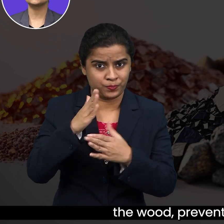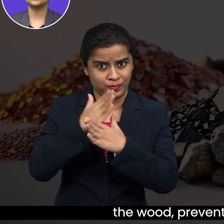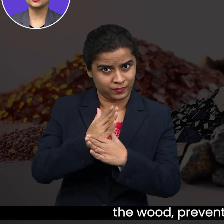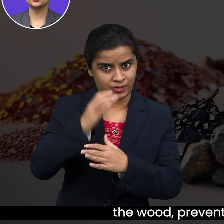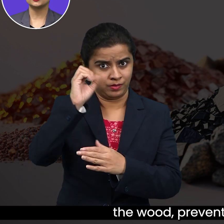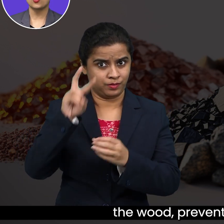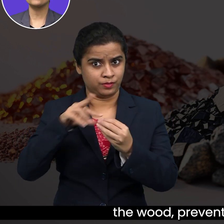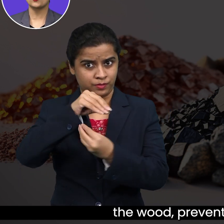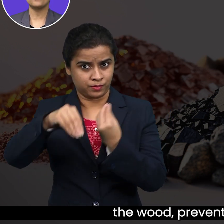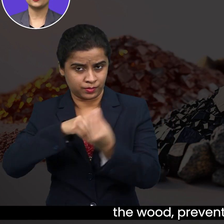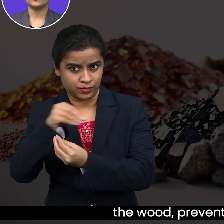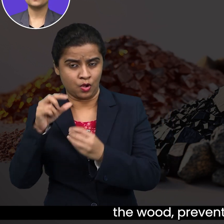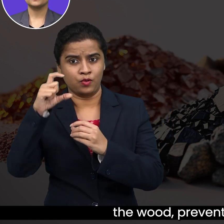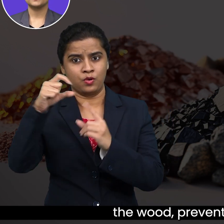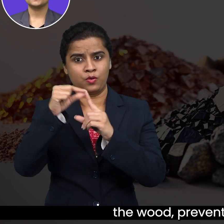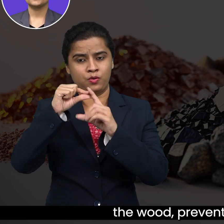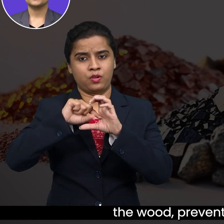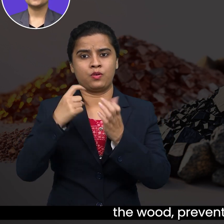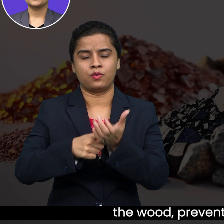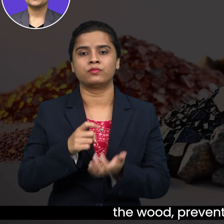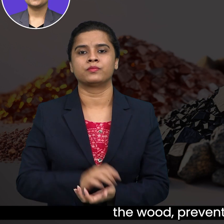prevent the oxidation of copper.